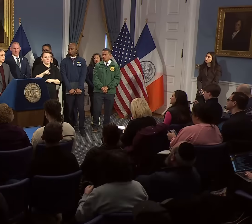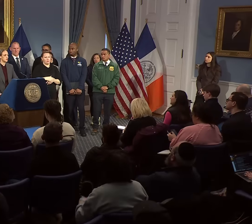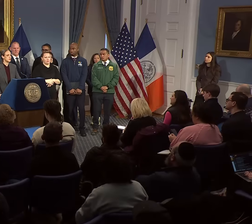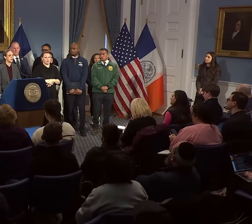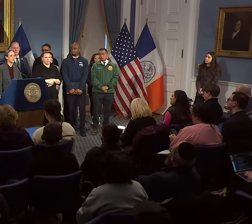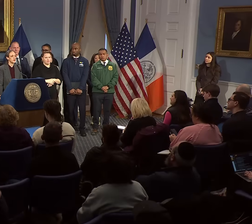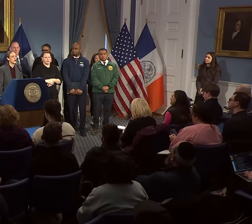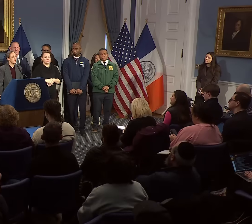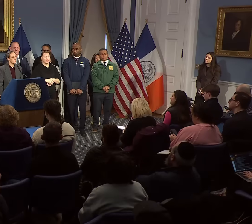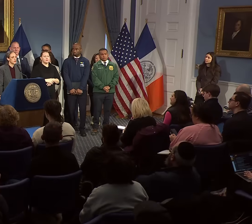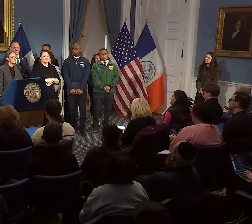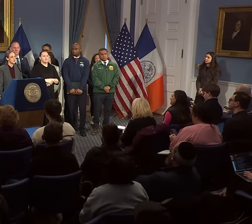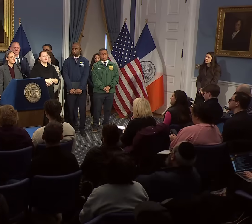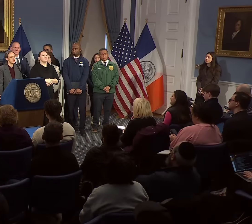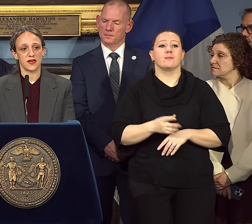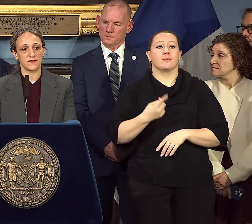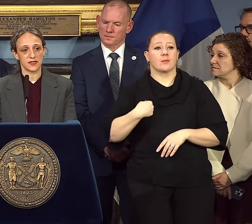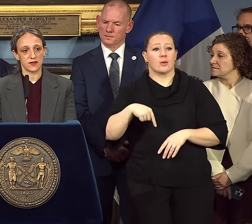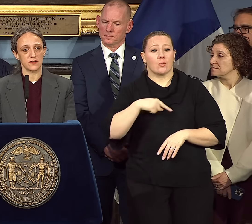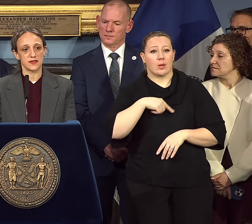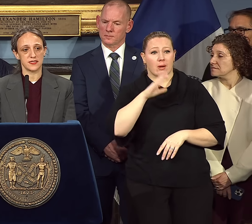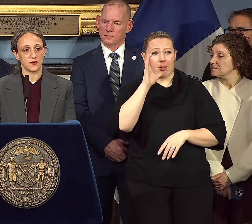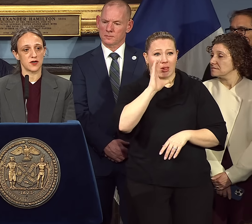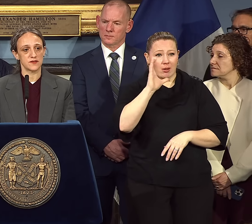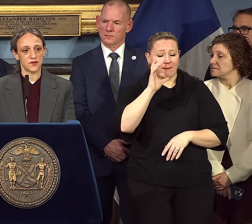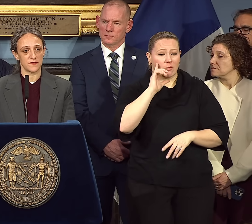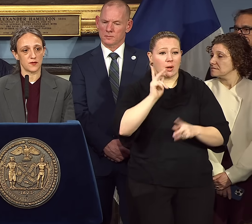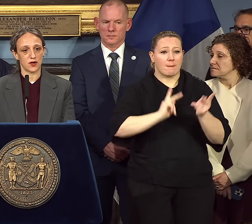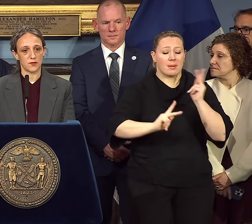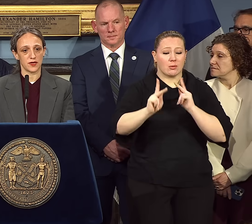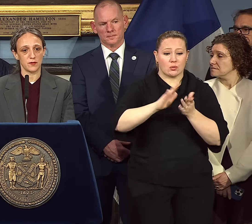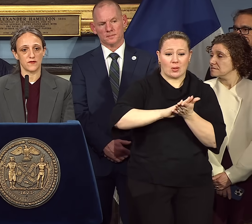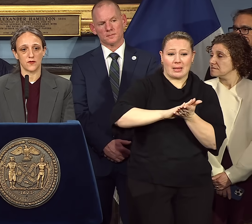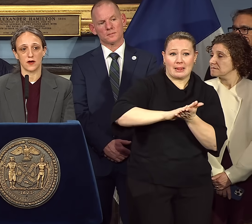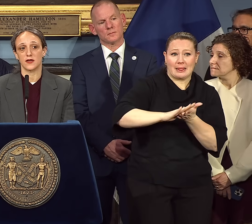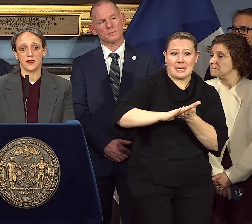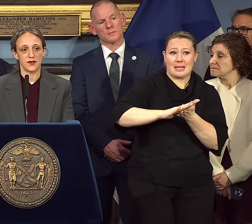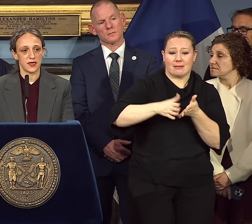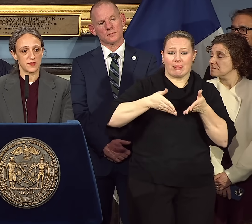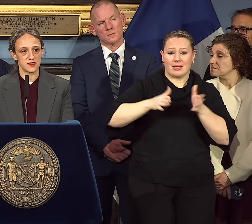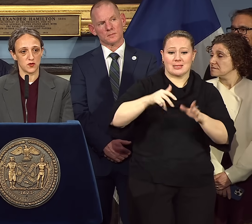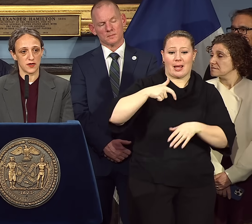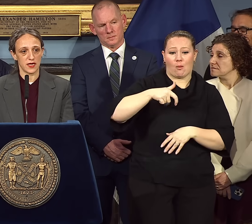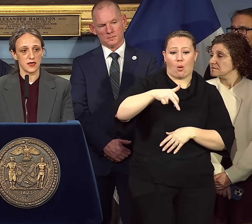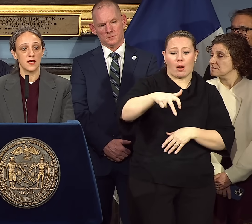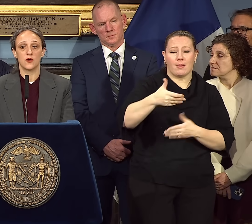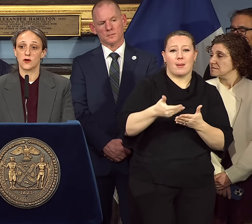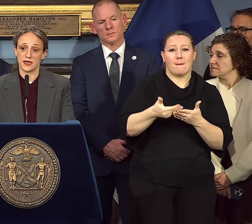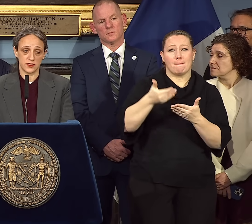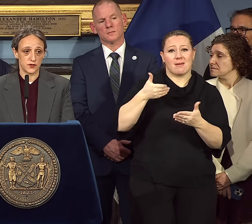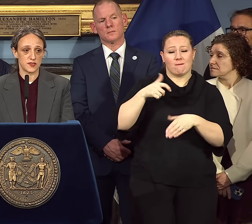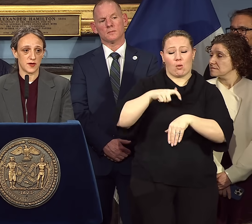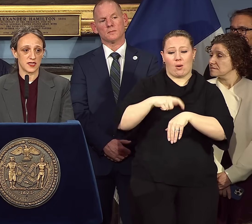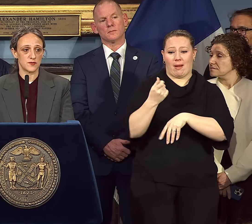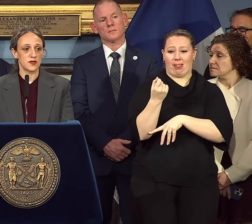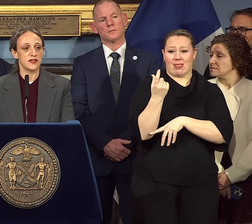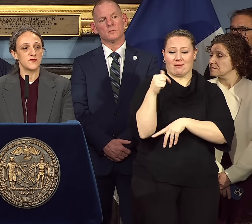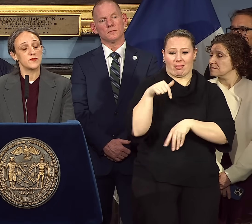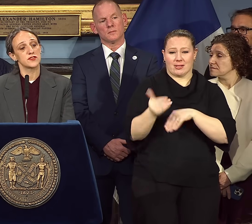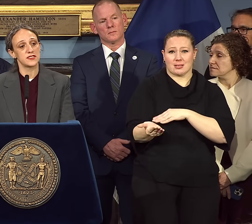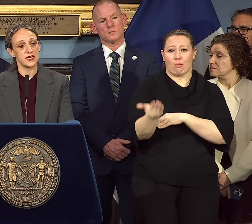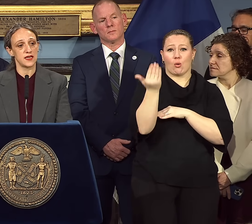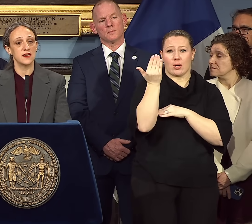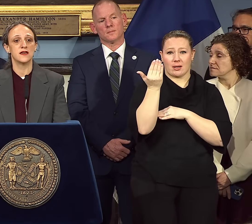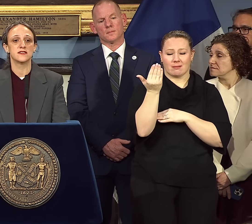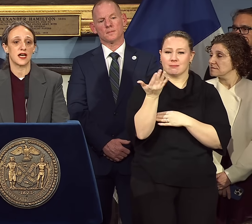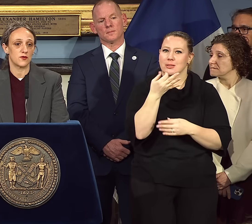Yes, thank you. So we are looking for people to have cleared the sidewalks in front of their property before 11 a.m. this morning or as soon as possible. And if